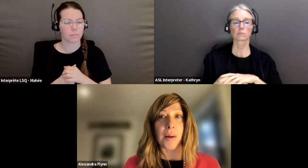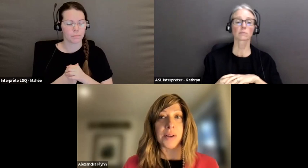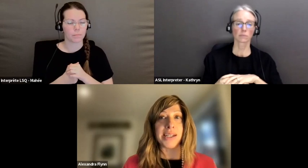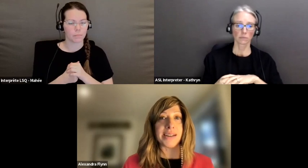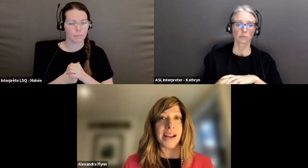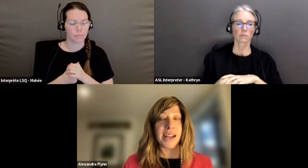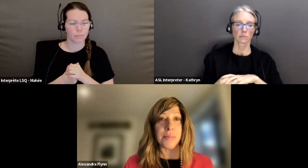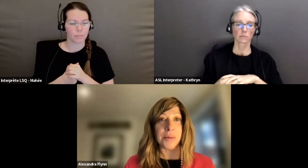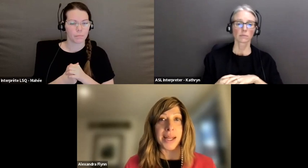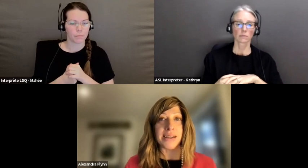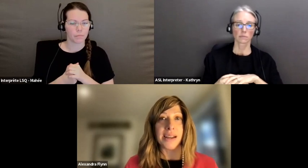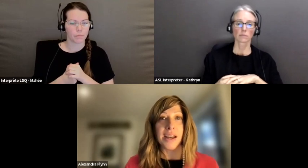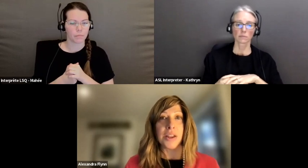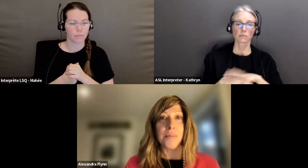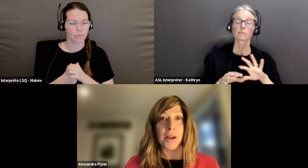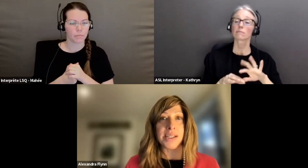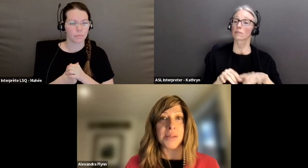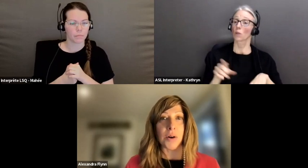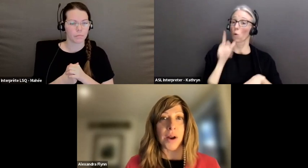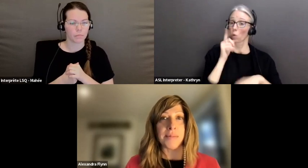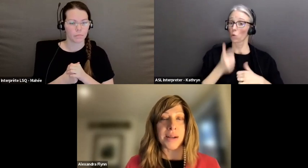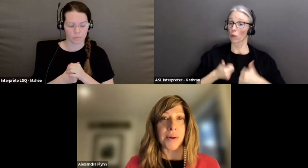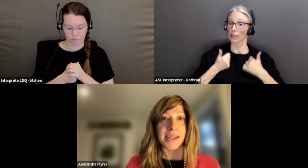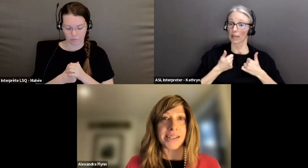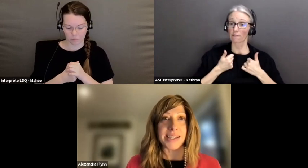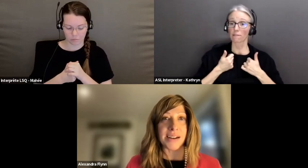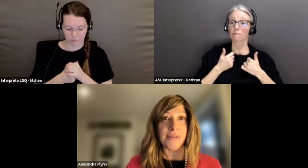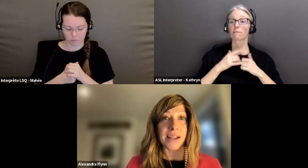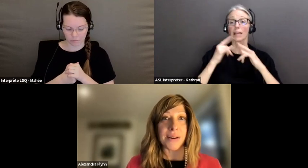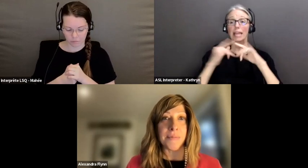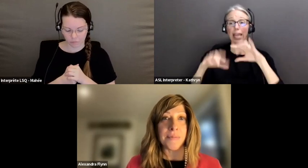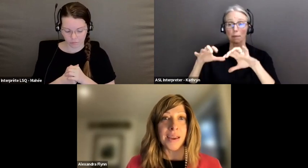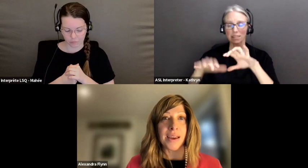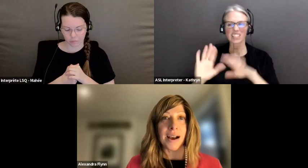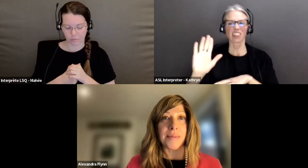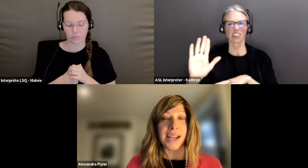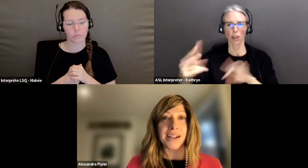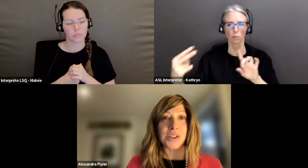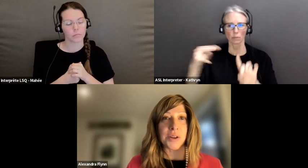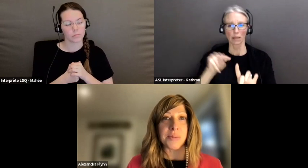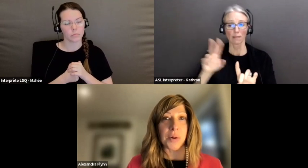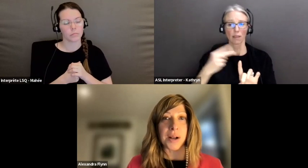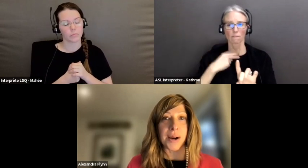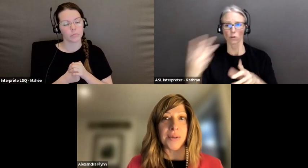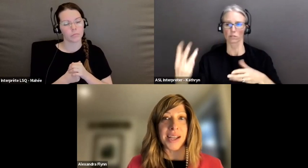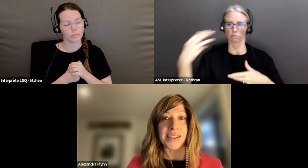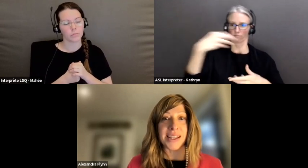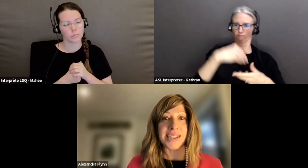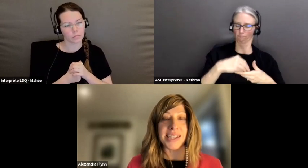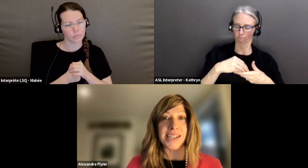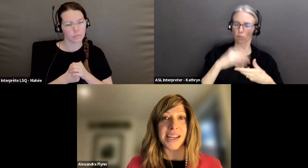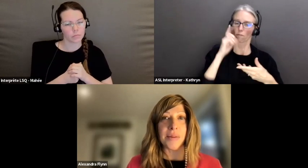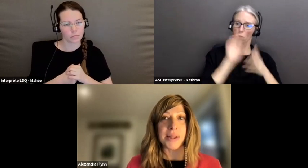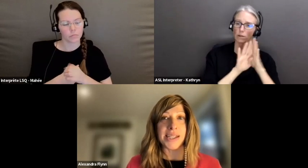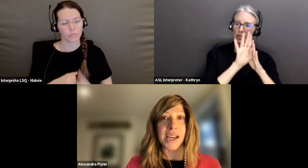to properly design and implement policies, programs, and practices that affect them. Caitlin has already spoken about this